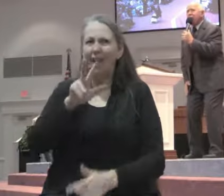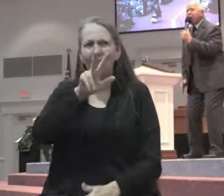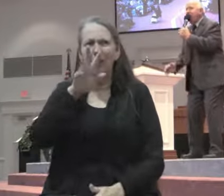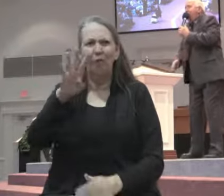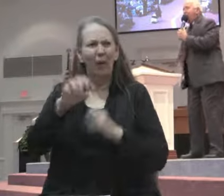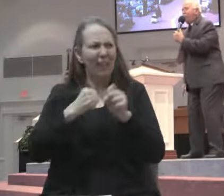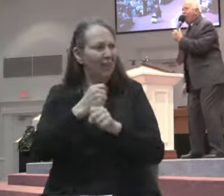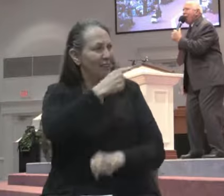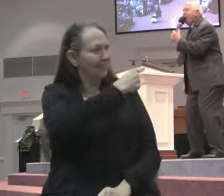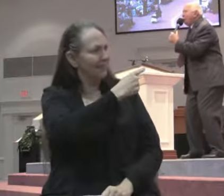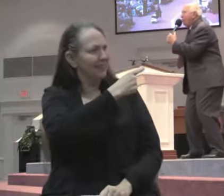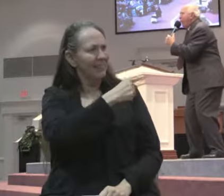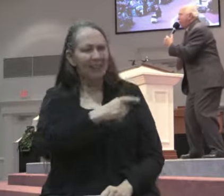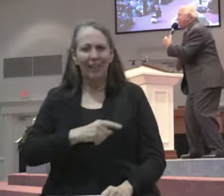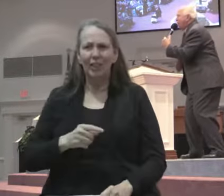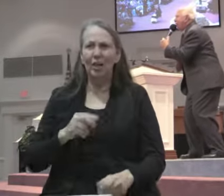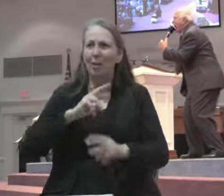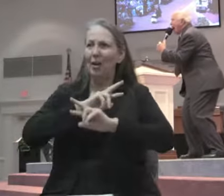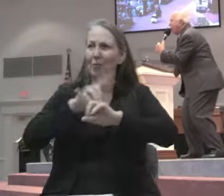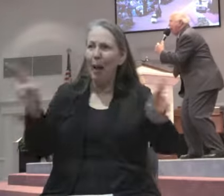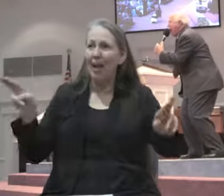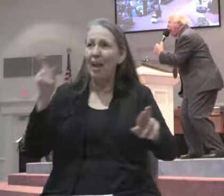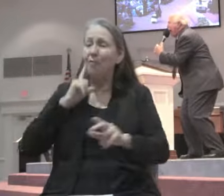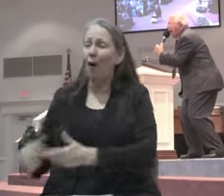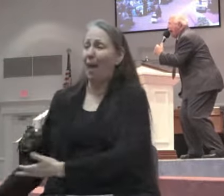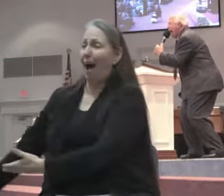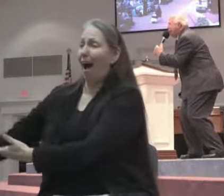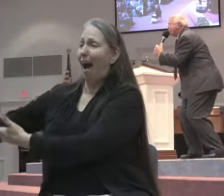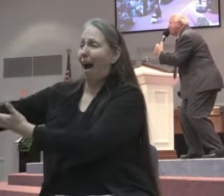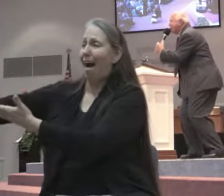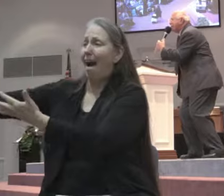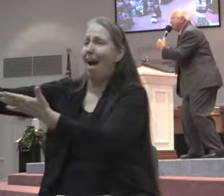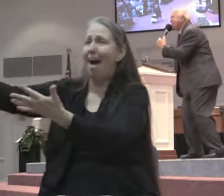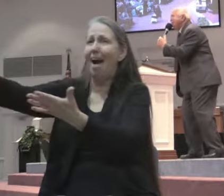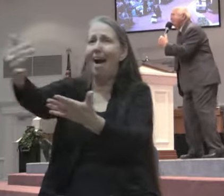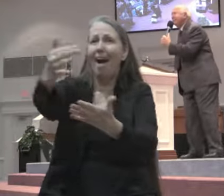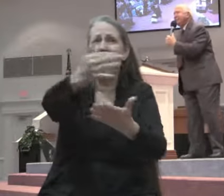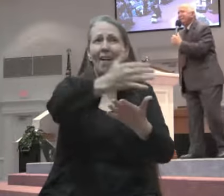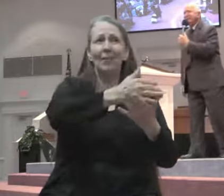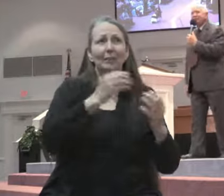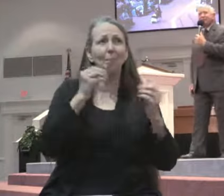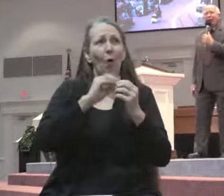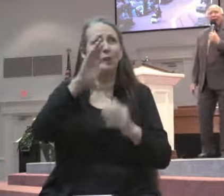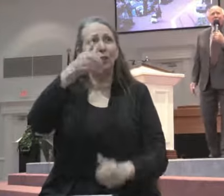34 years? You've been getting ready for the harvest.